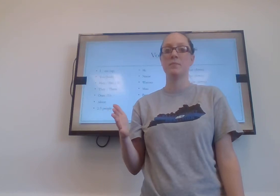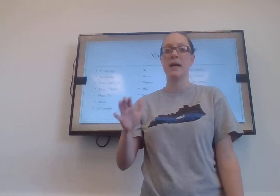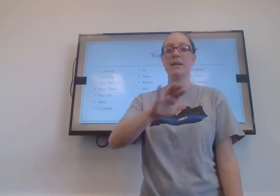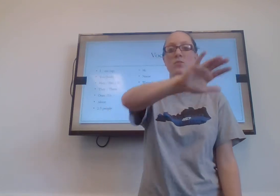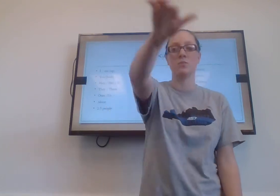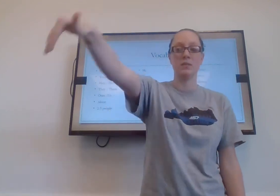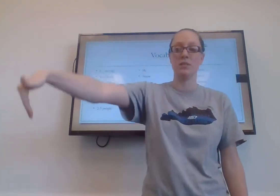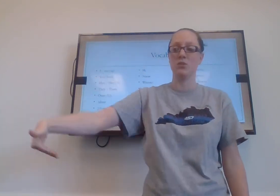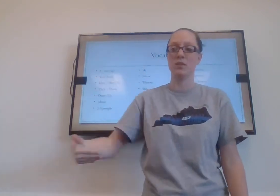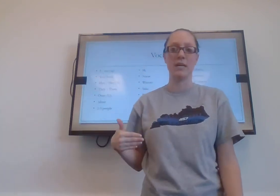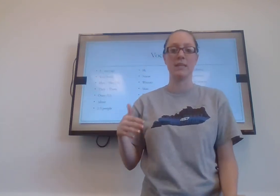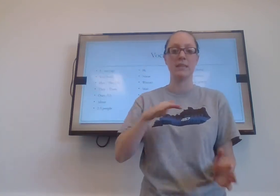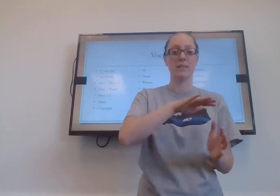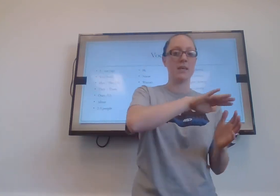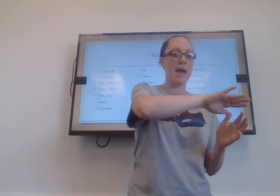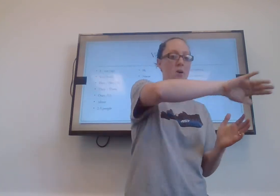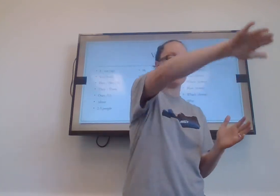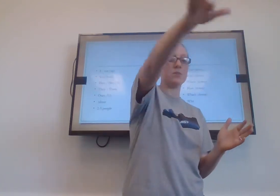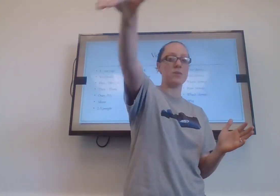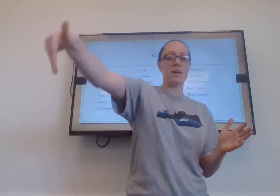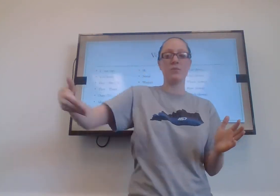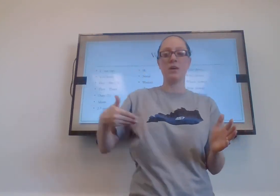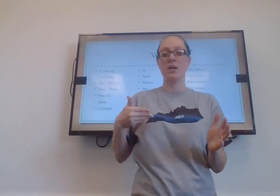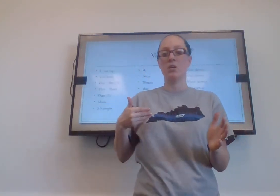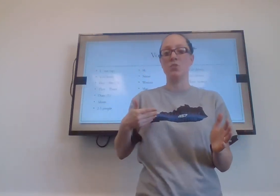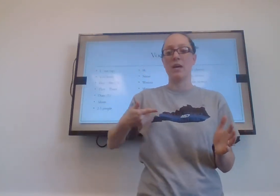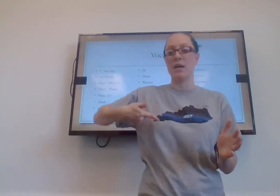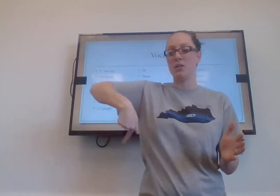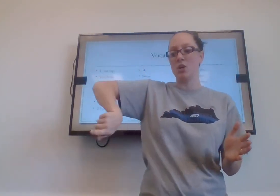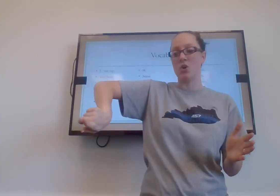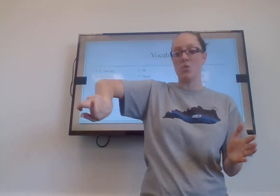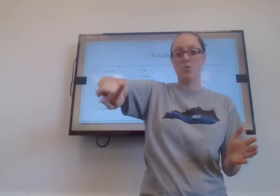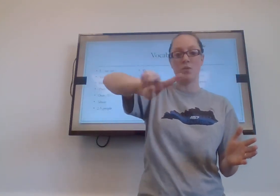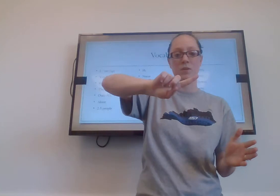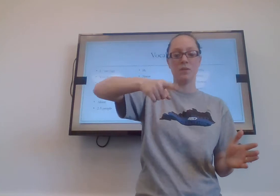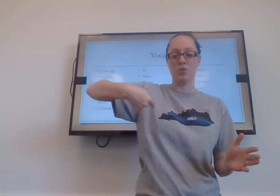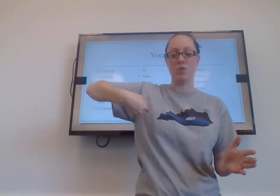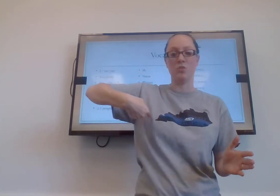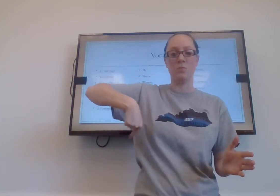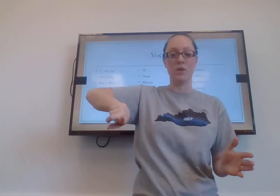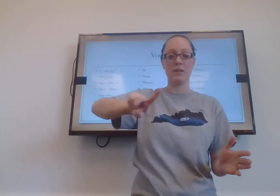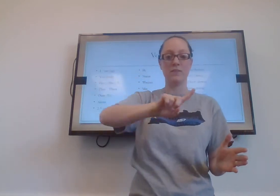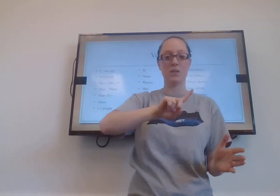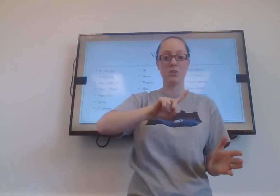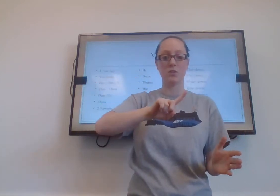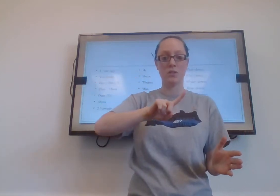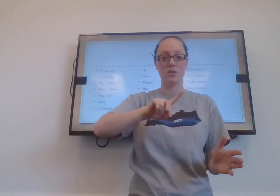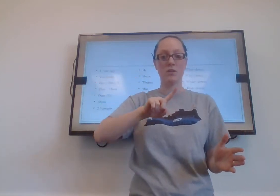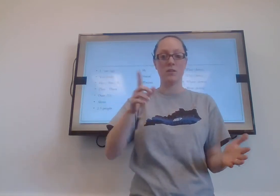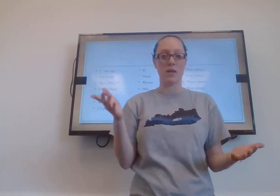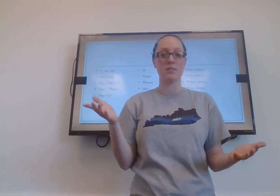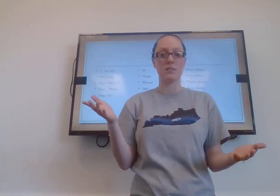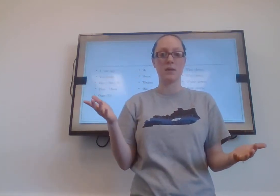I normally do it like out and around. You can do a pointing finger. That is